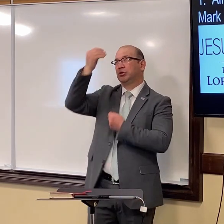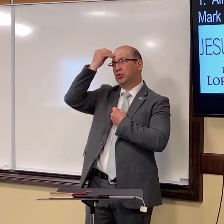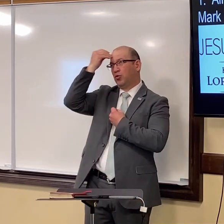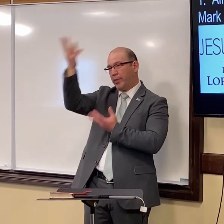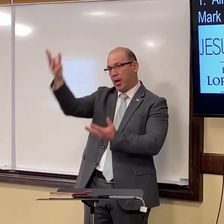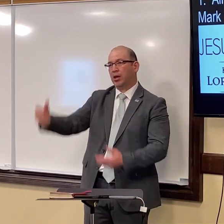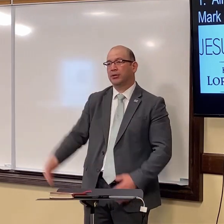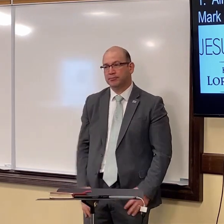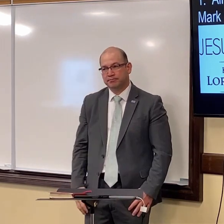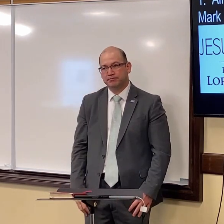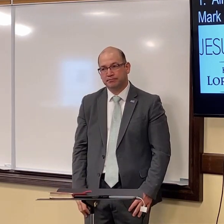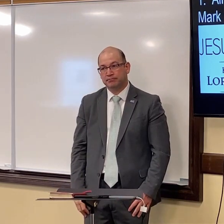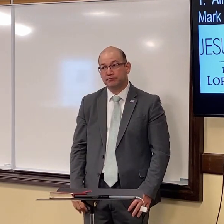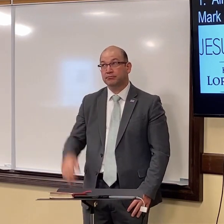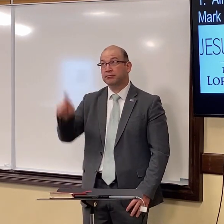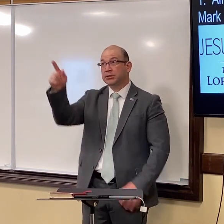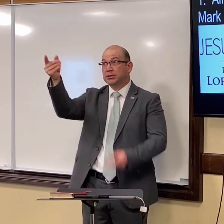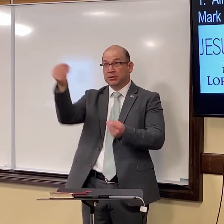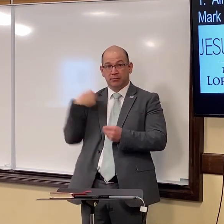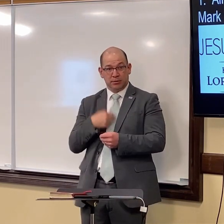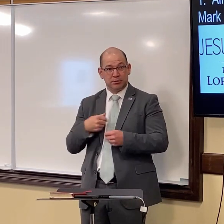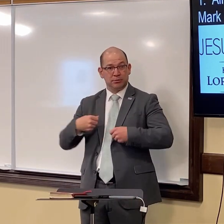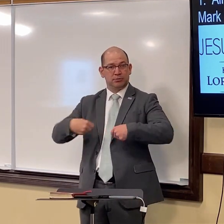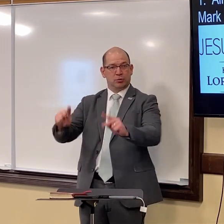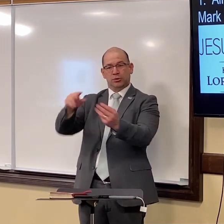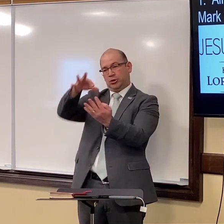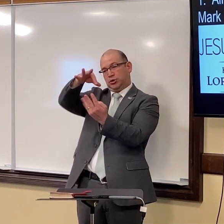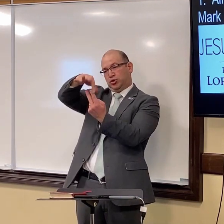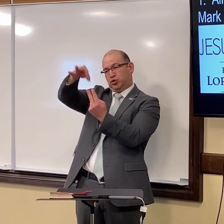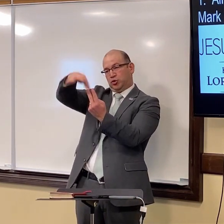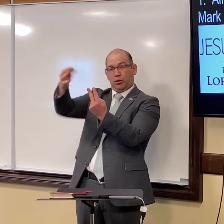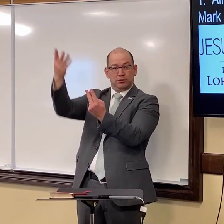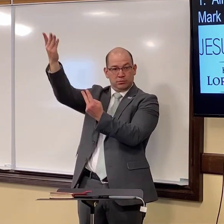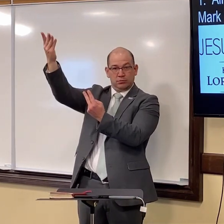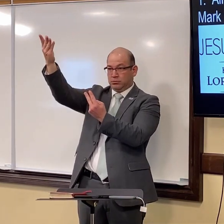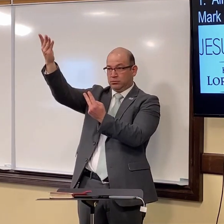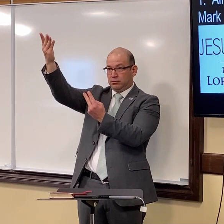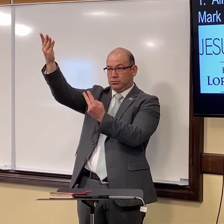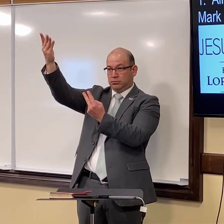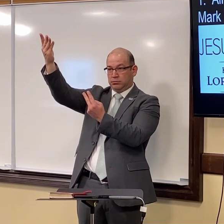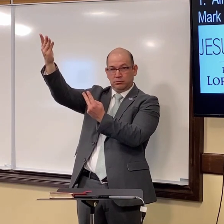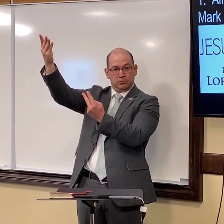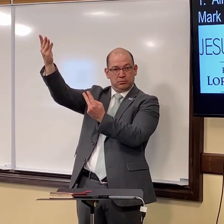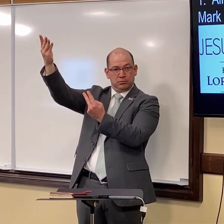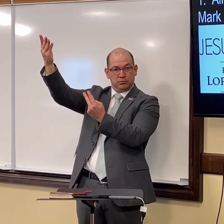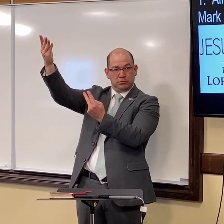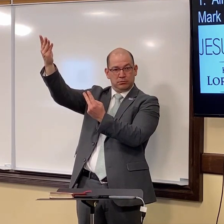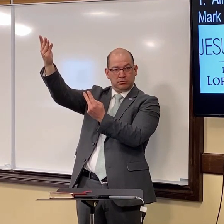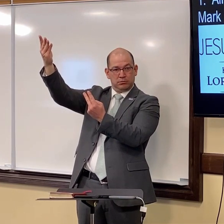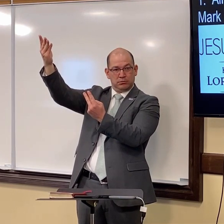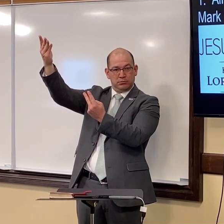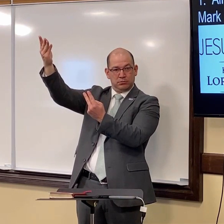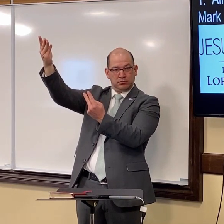us. We need to obey. And he gives us the opportunity to choose.